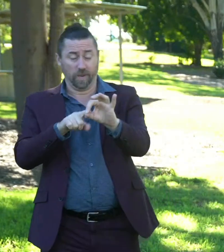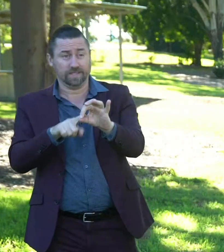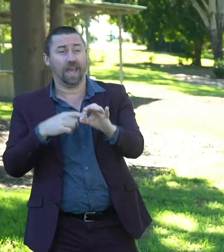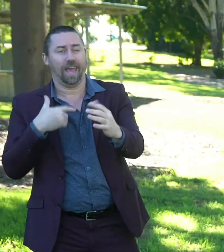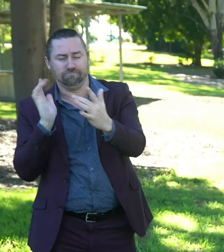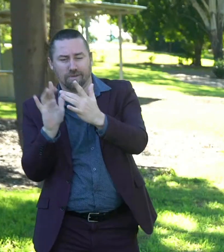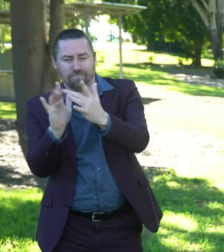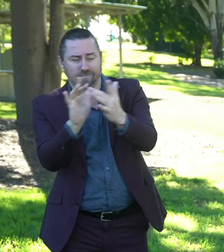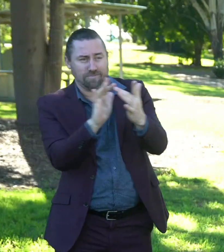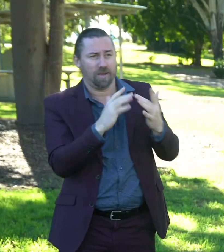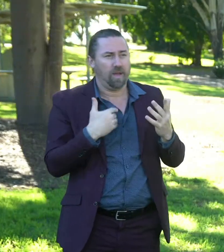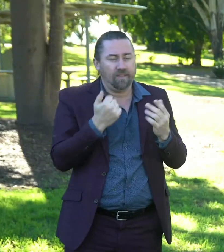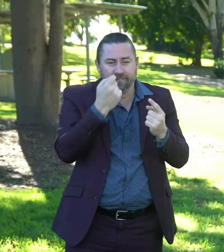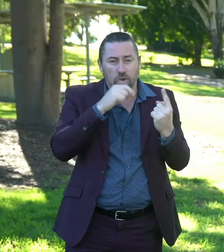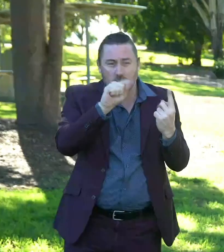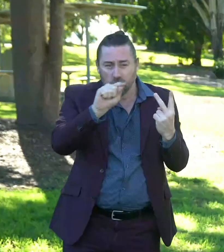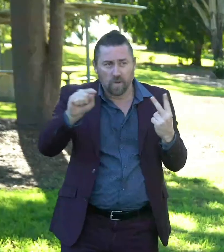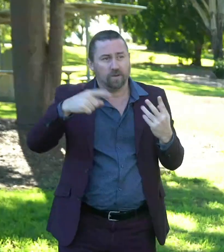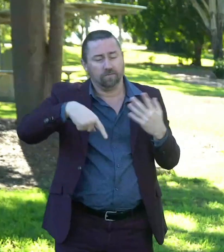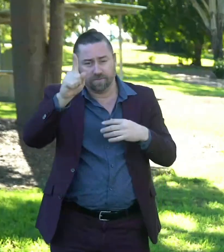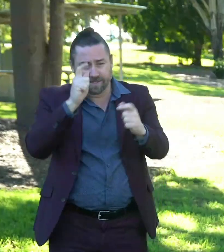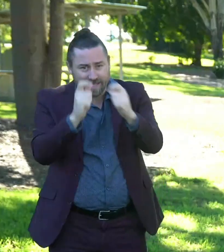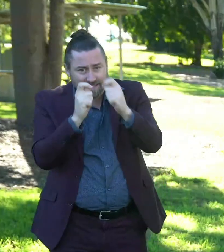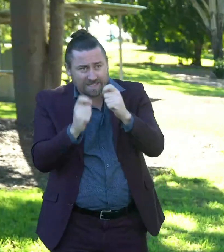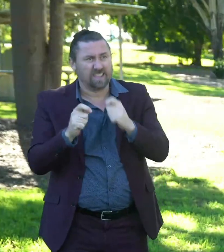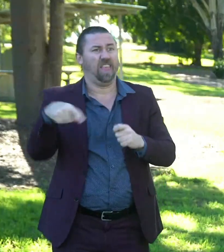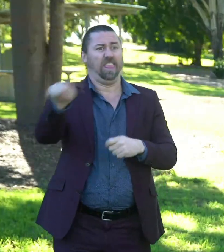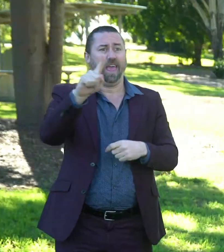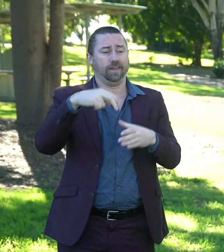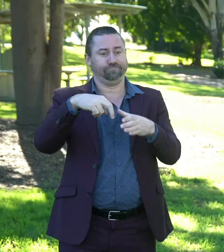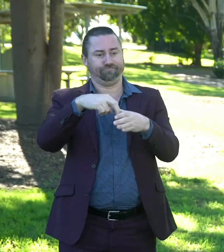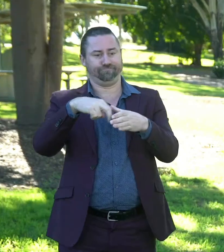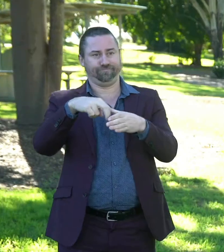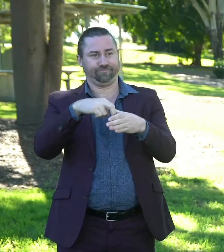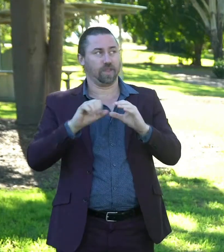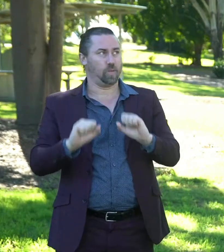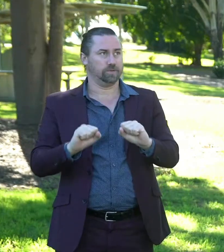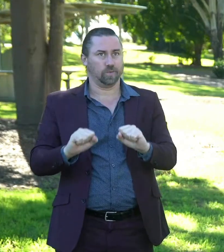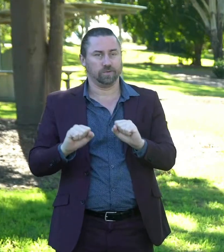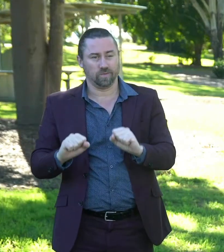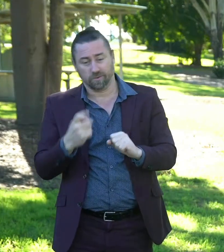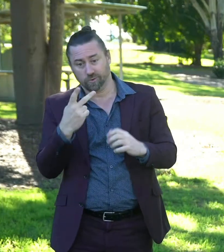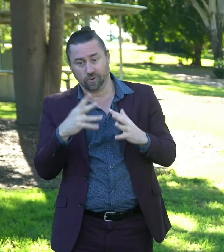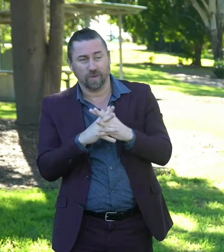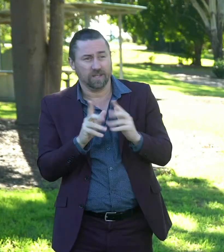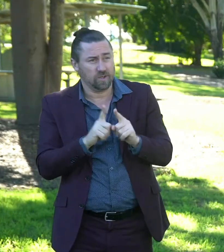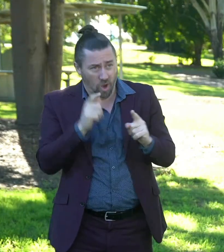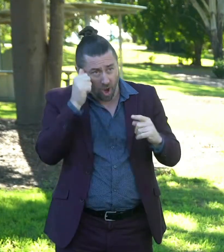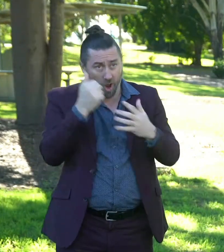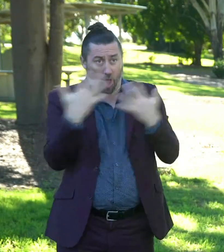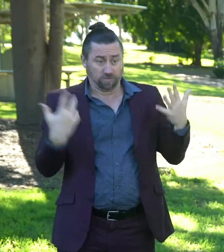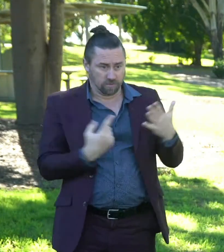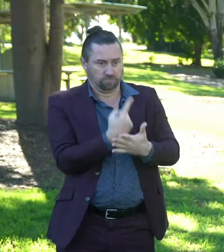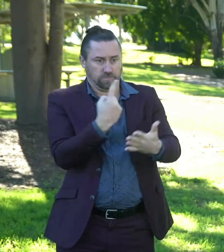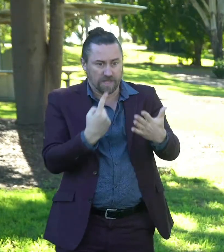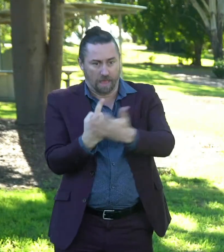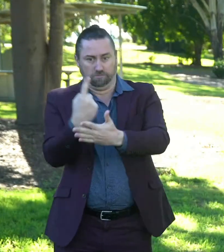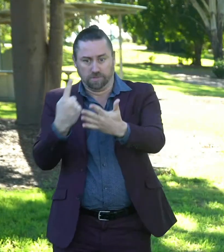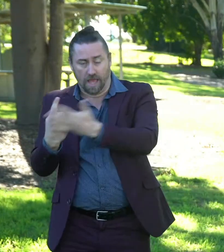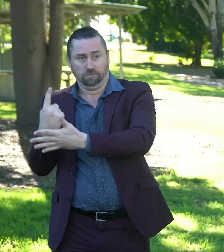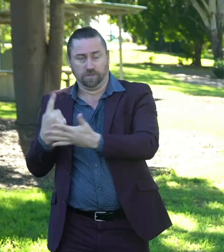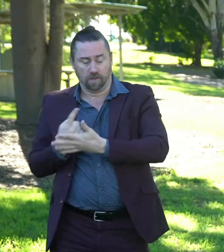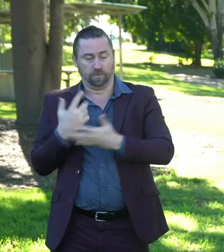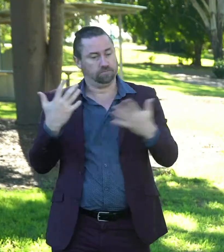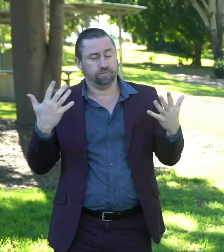of several and testing them, and they've gone into quarantine. So there is a lot happening here, but the